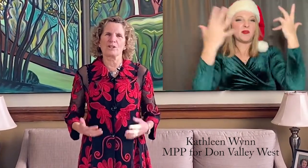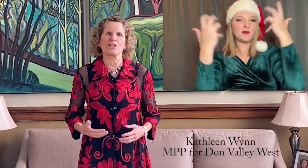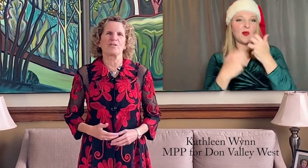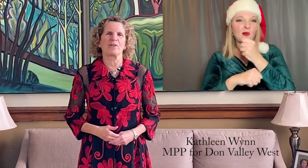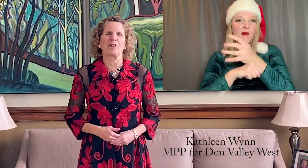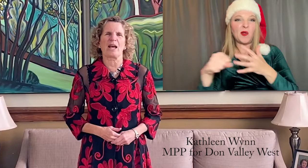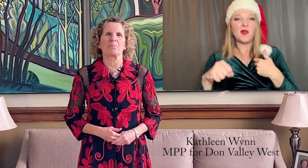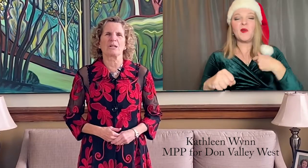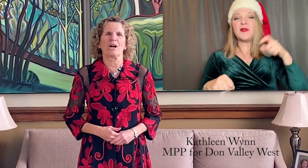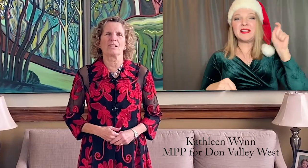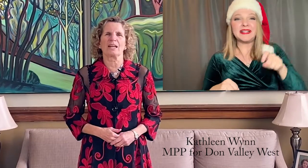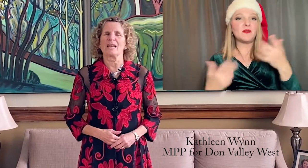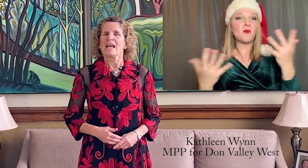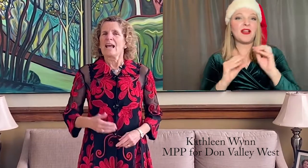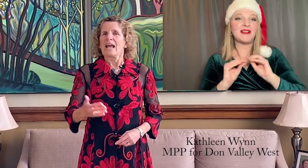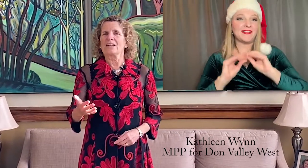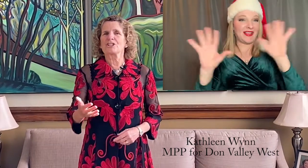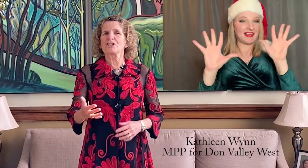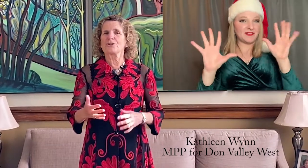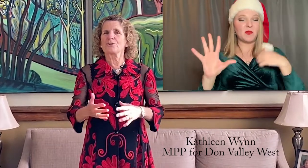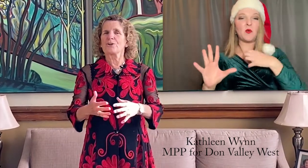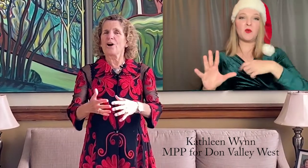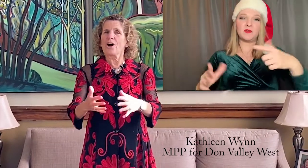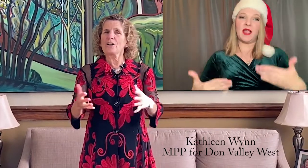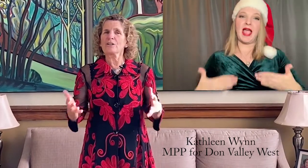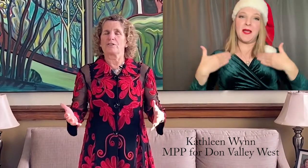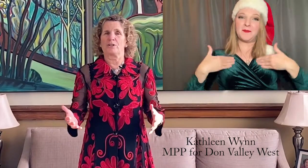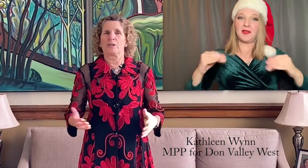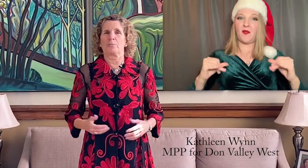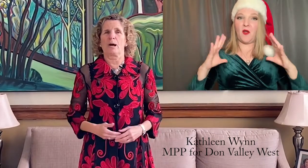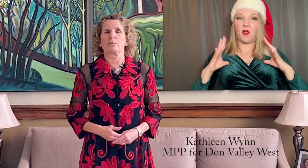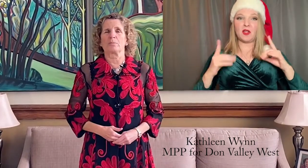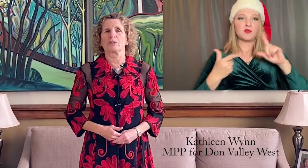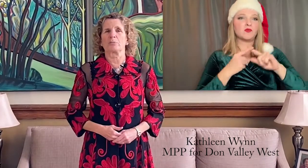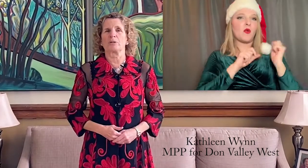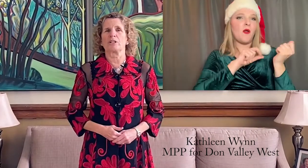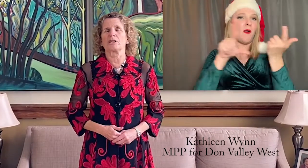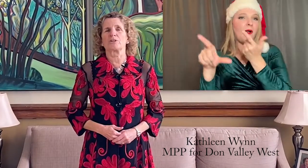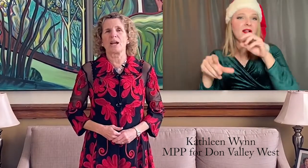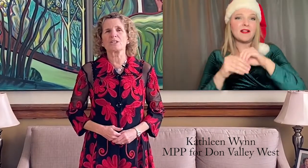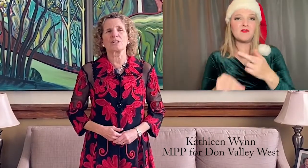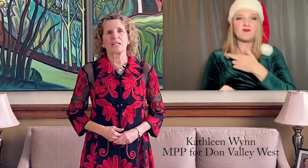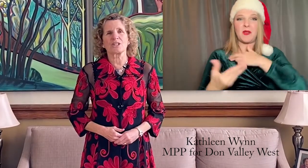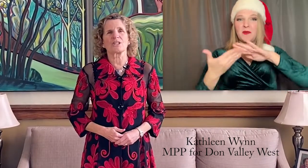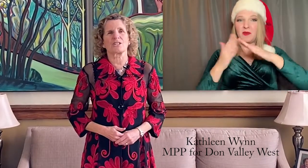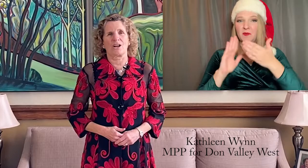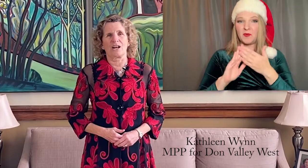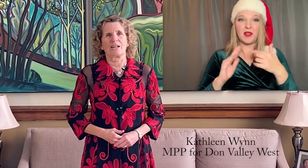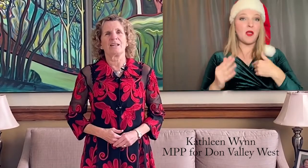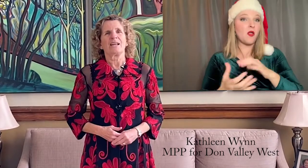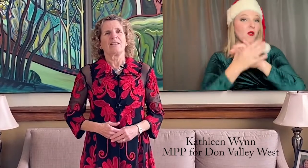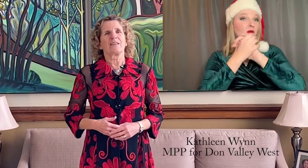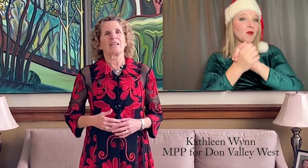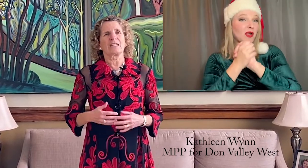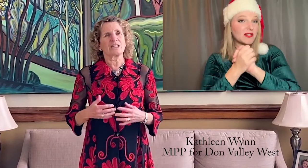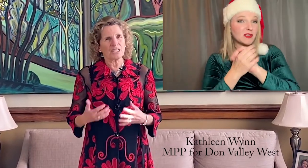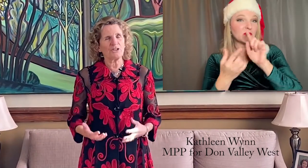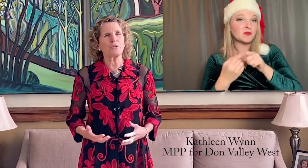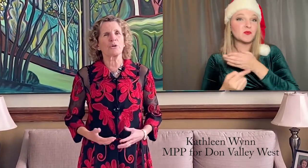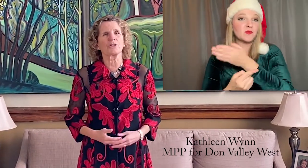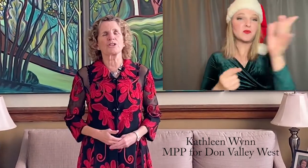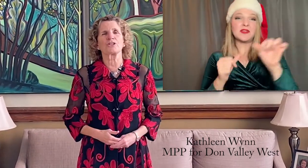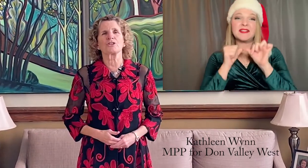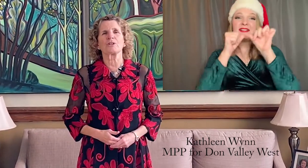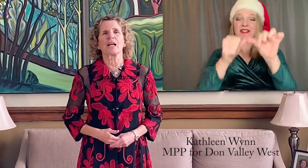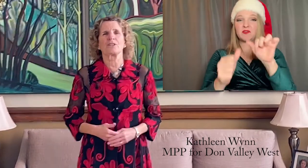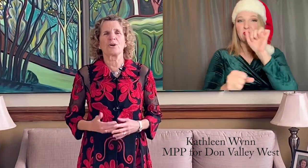so I wish you a very happy holiday. And to all of you in the Bob Rumble community, congratulations on the